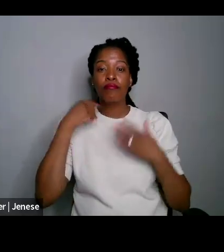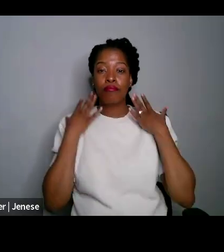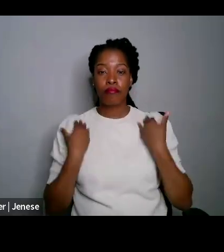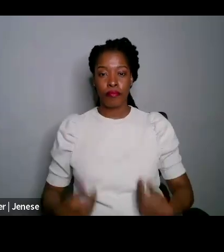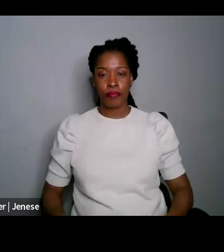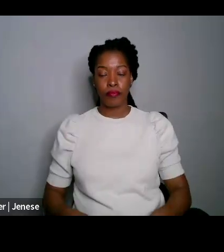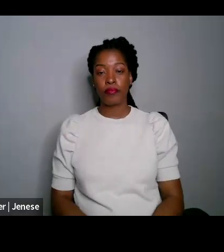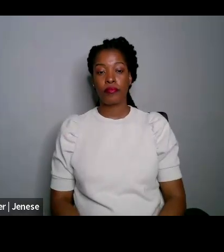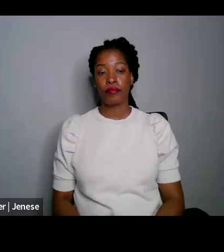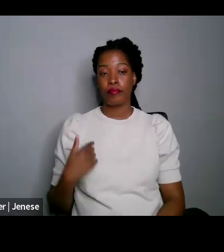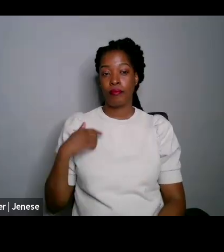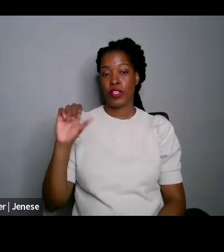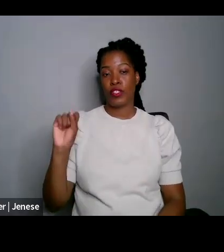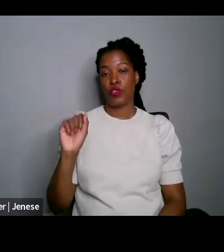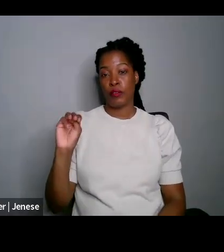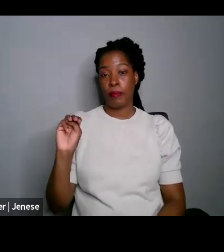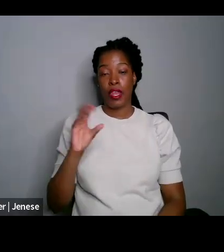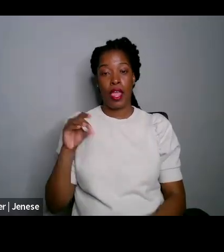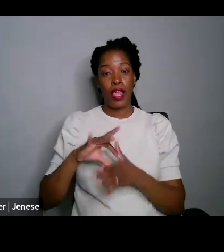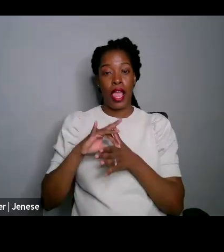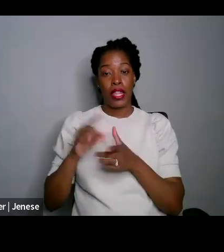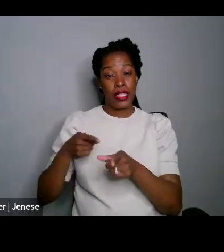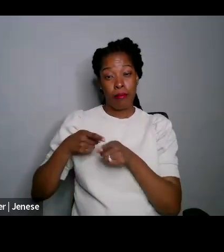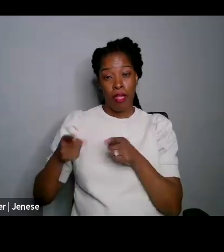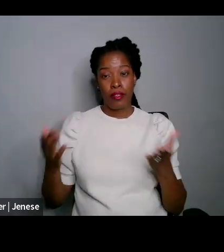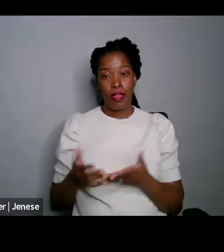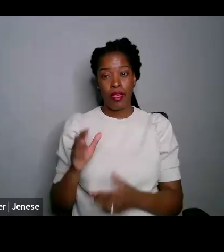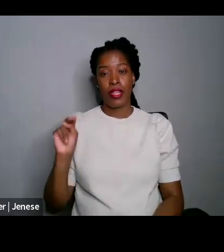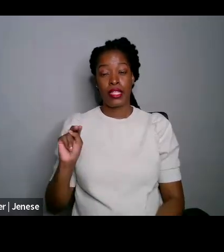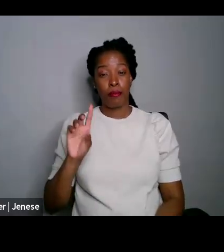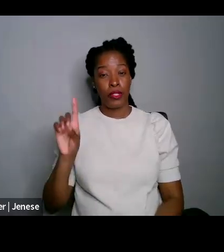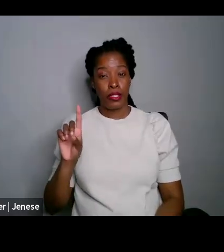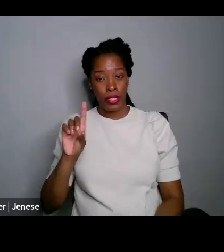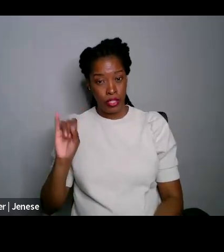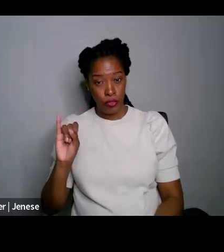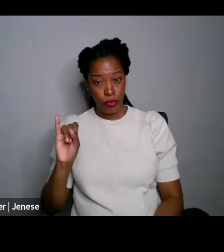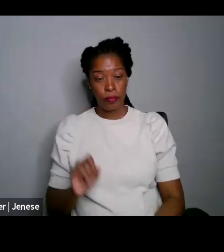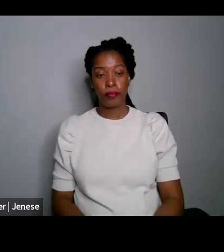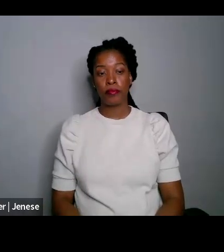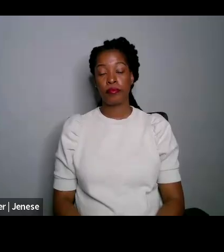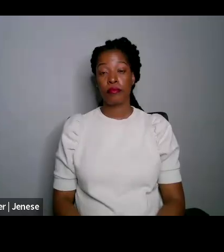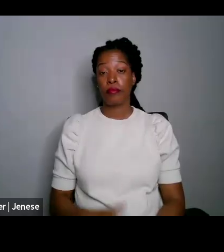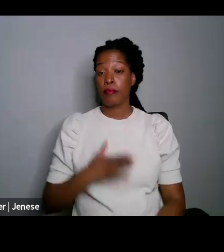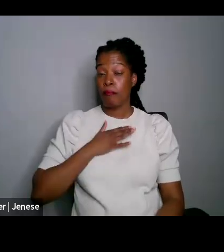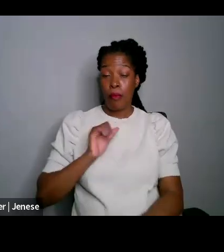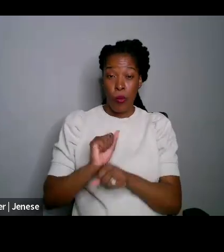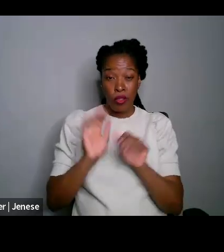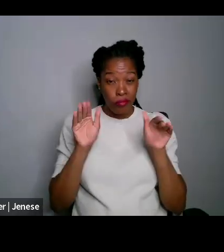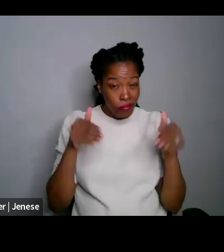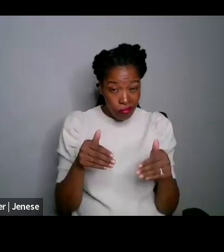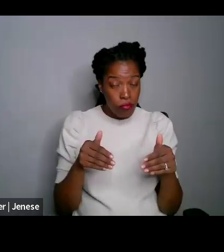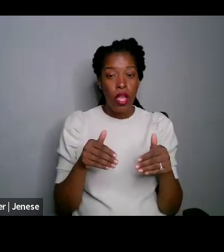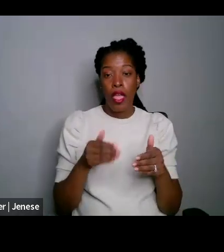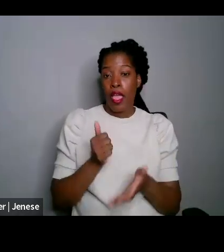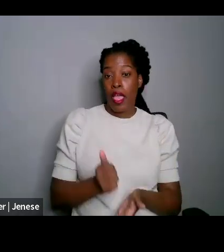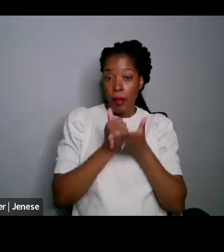content specialist here at the National Disability Institute. And my work focuses on helping mission-based businesses and